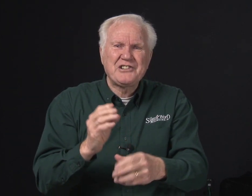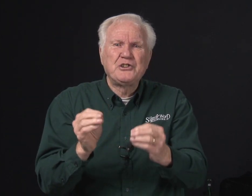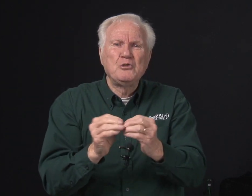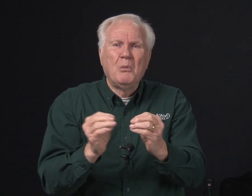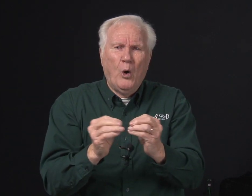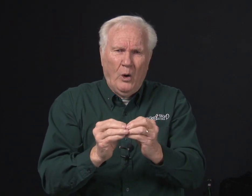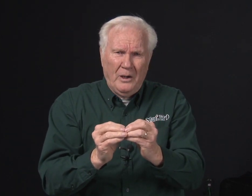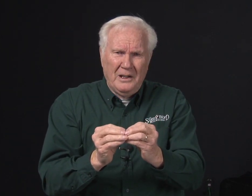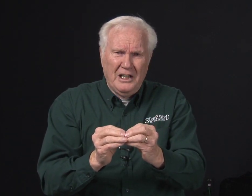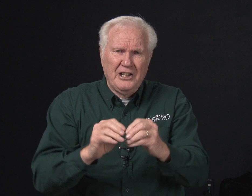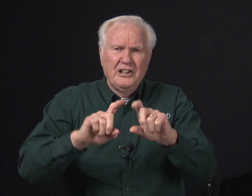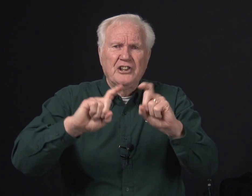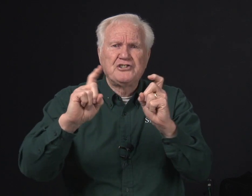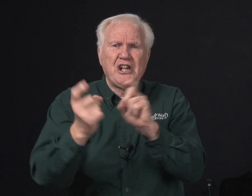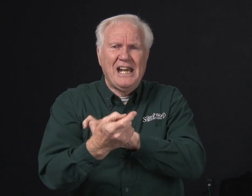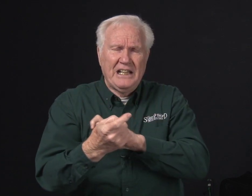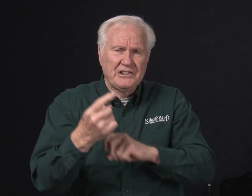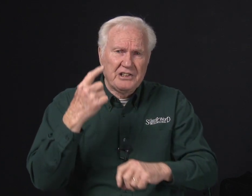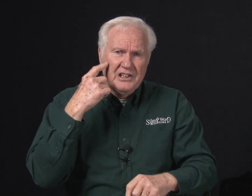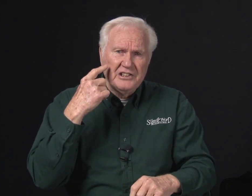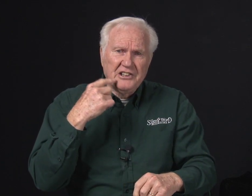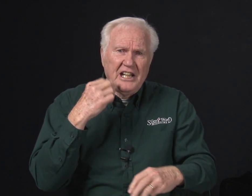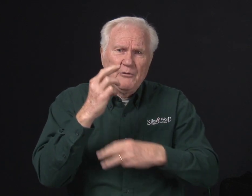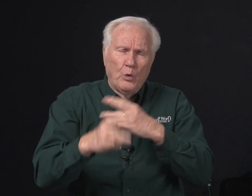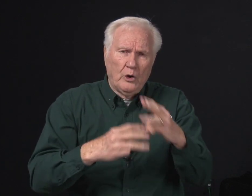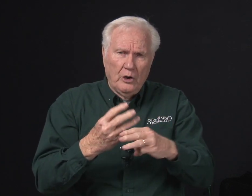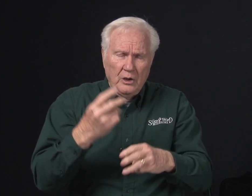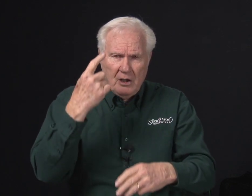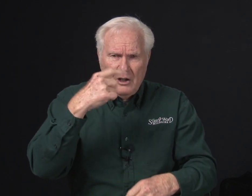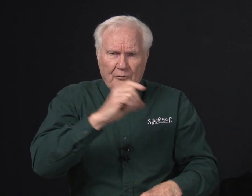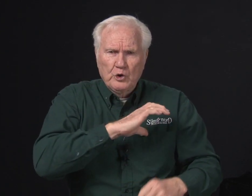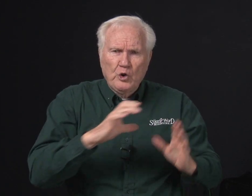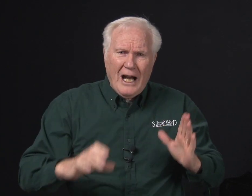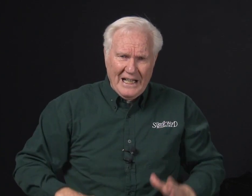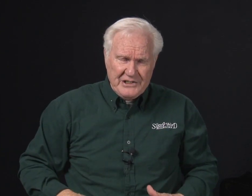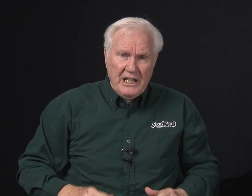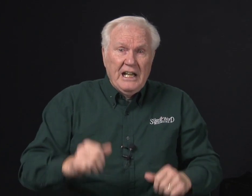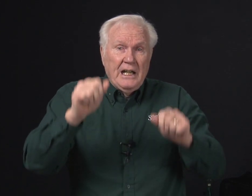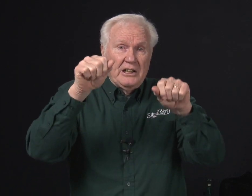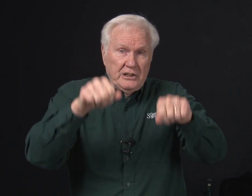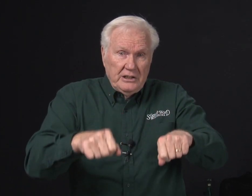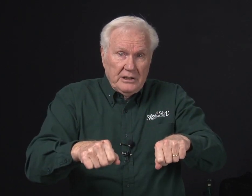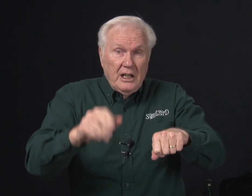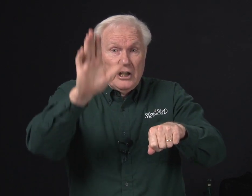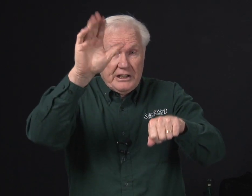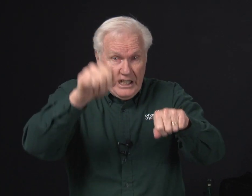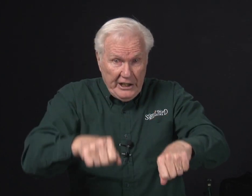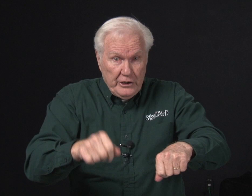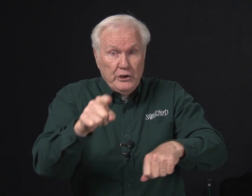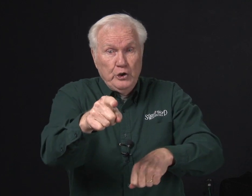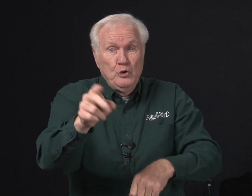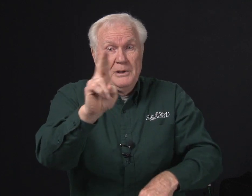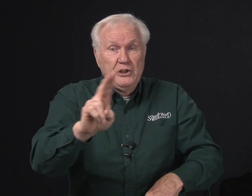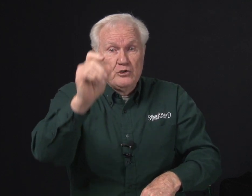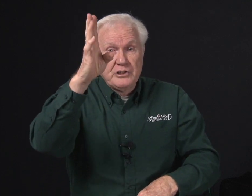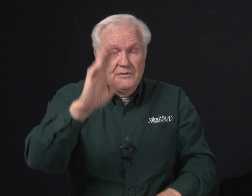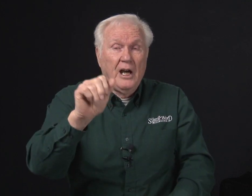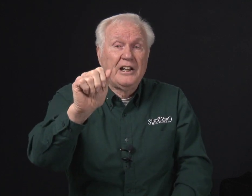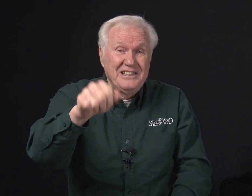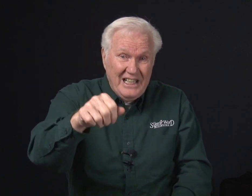do more to change the deaf world for Christ. Can you be used of God?